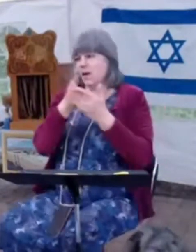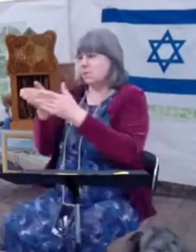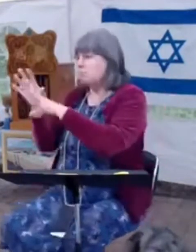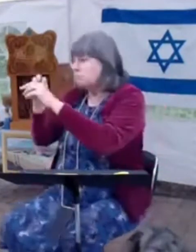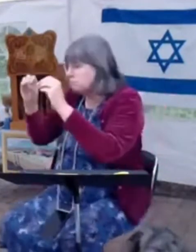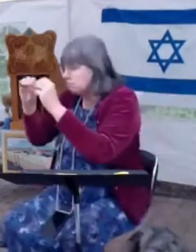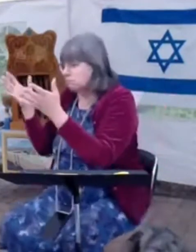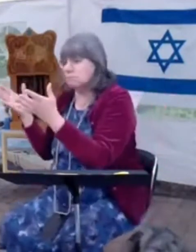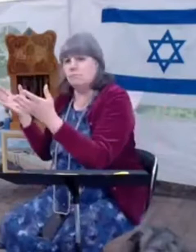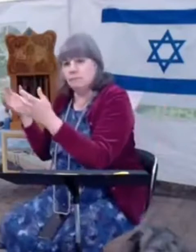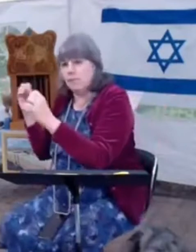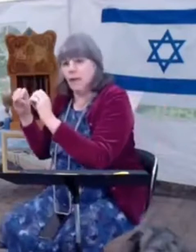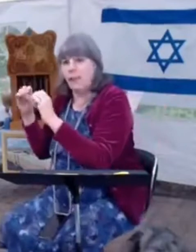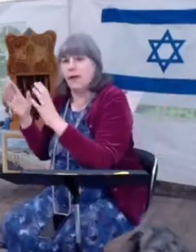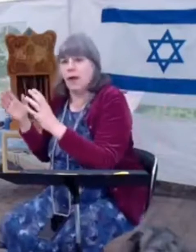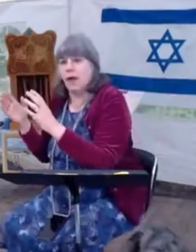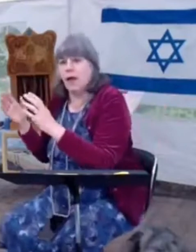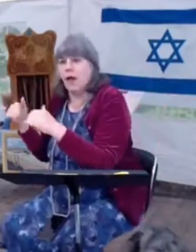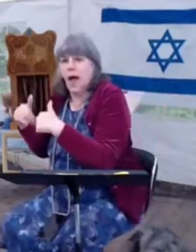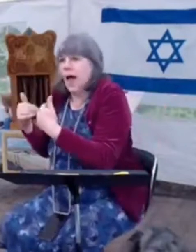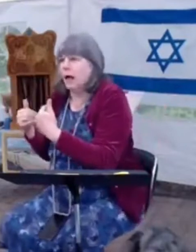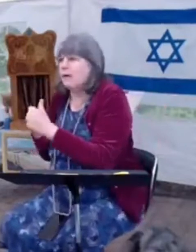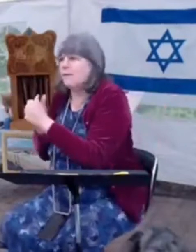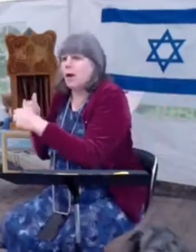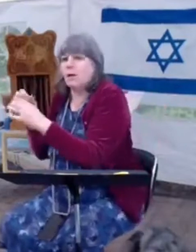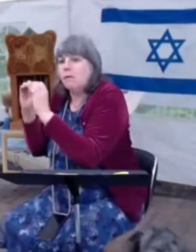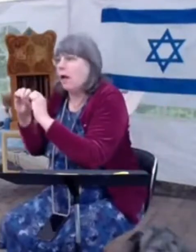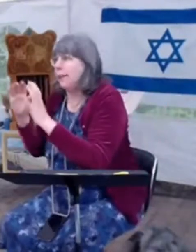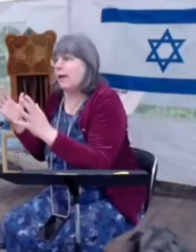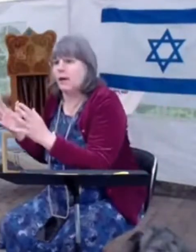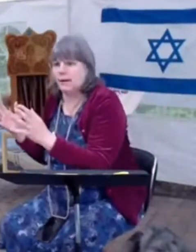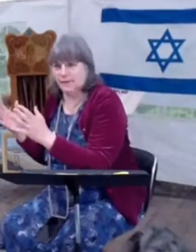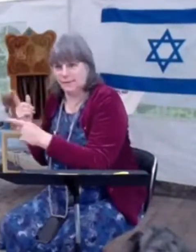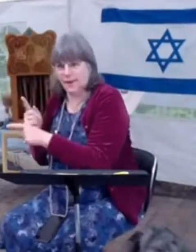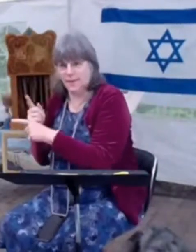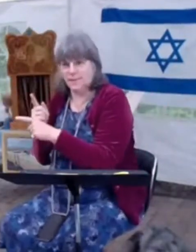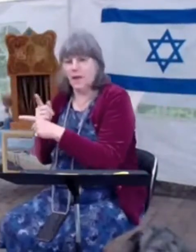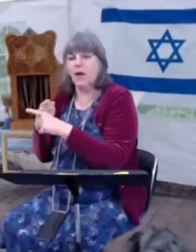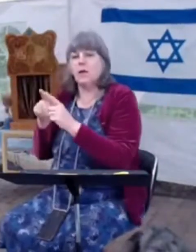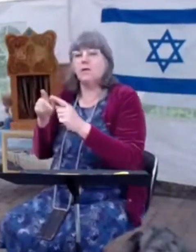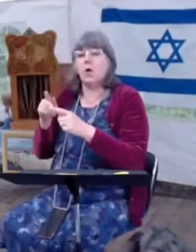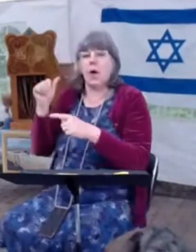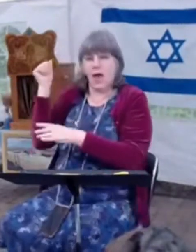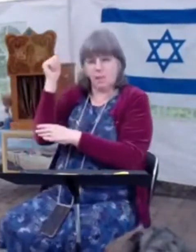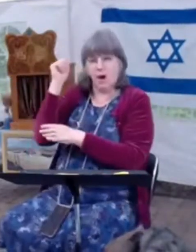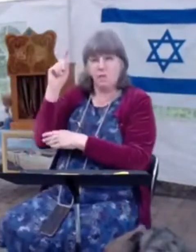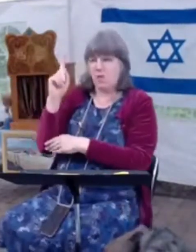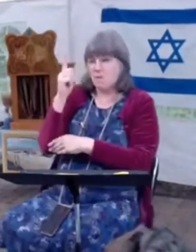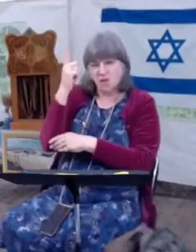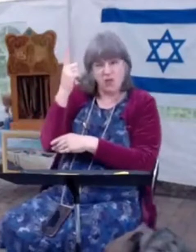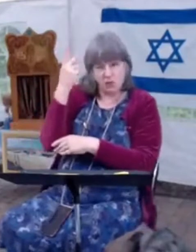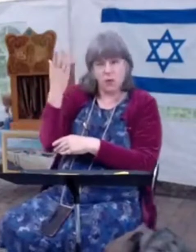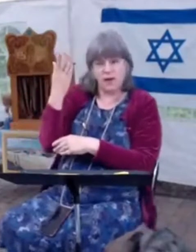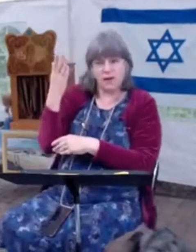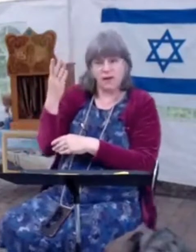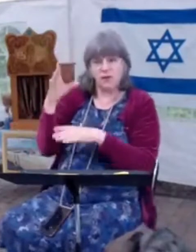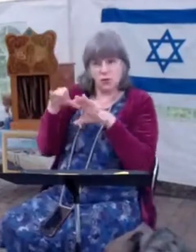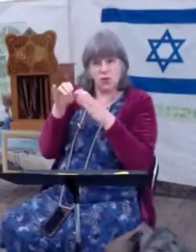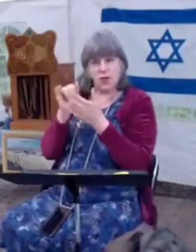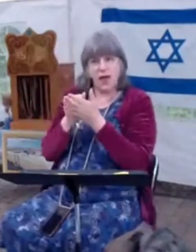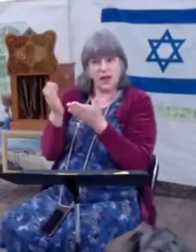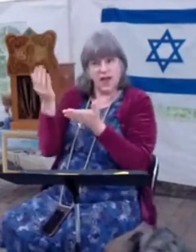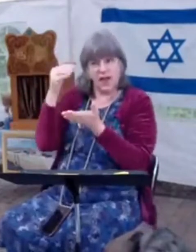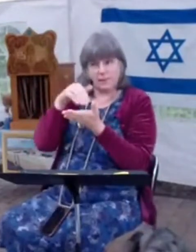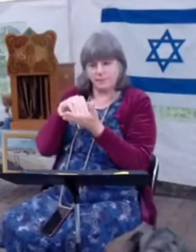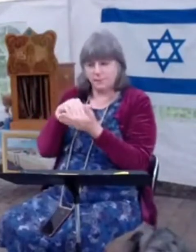Abraham also taught a different lifestyle. He taught the principles of generosity, kindness, forgiveness, and